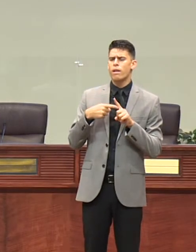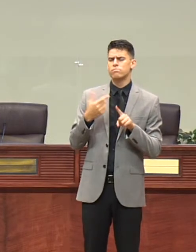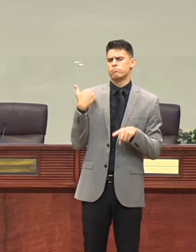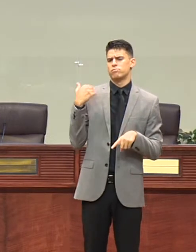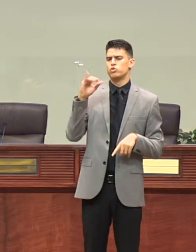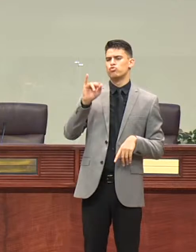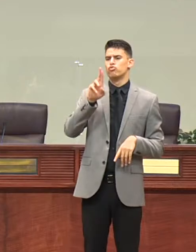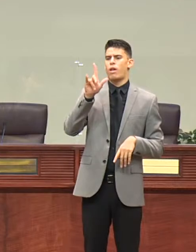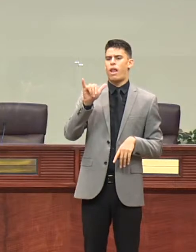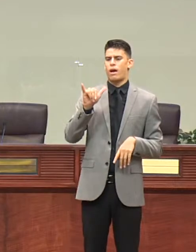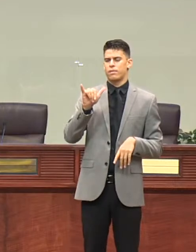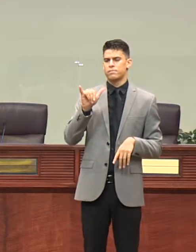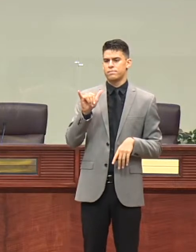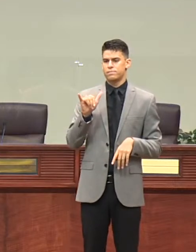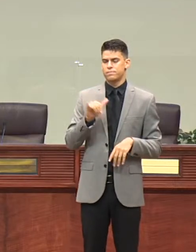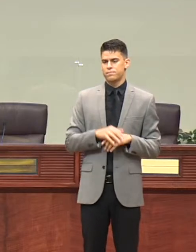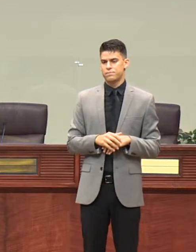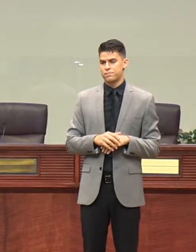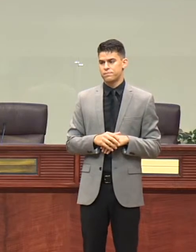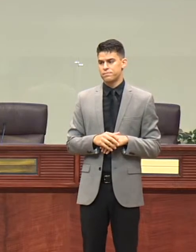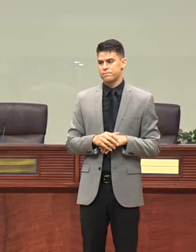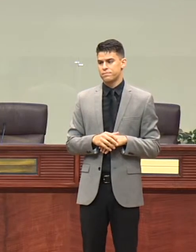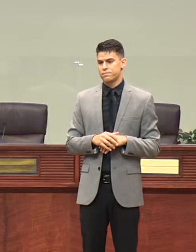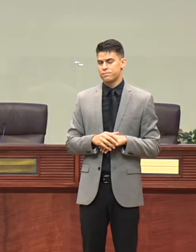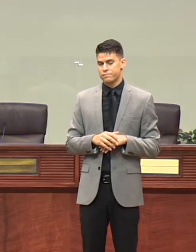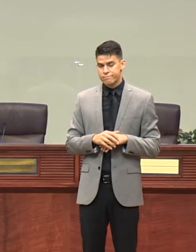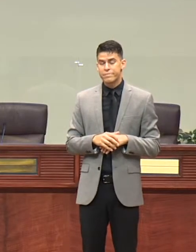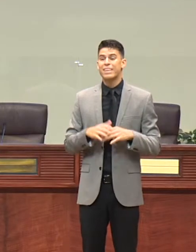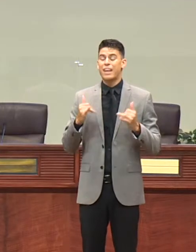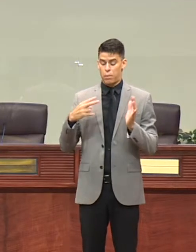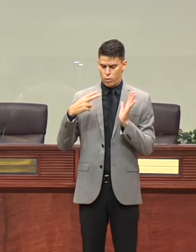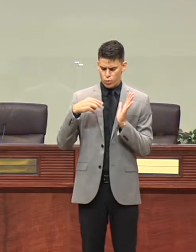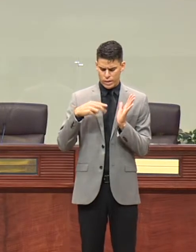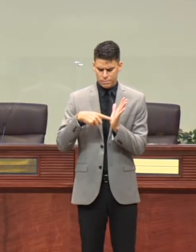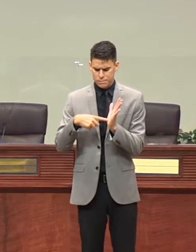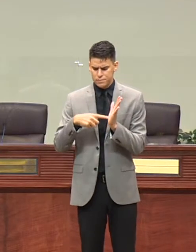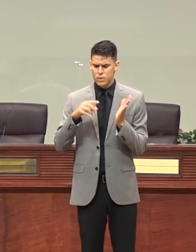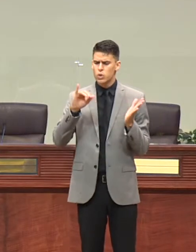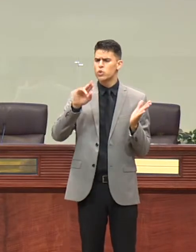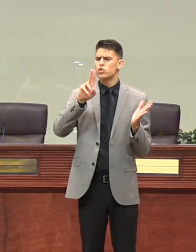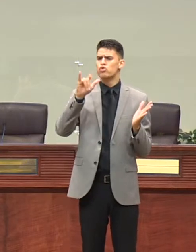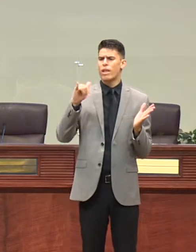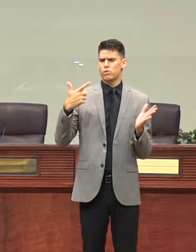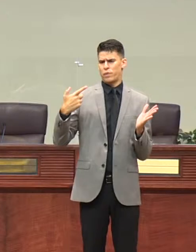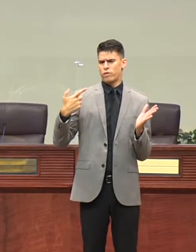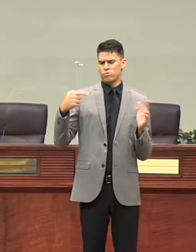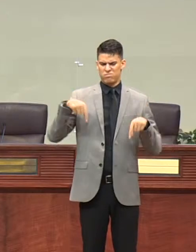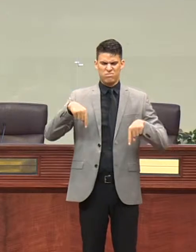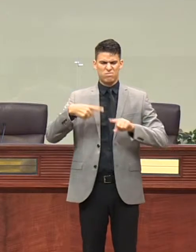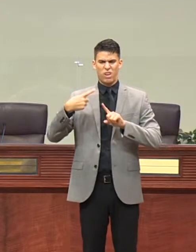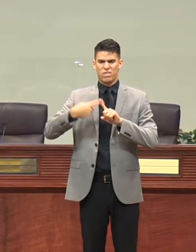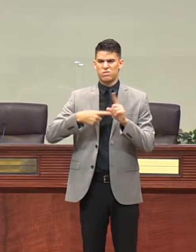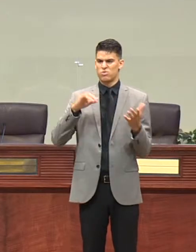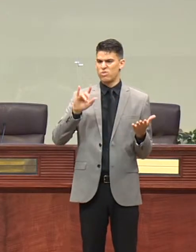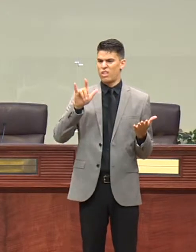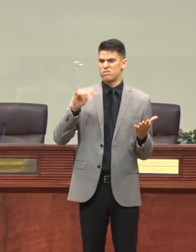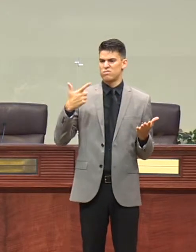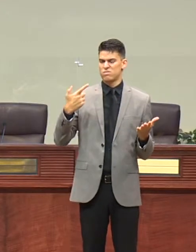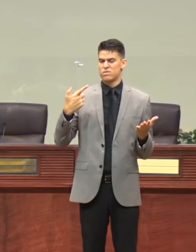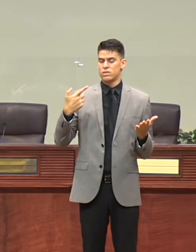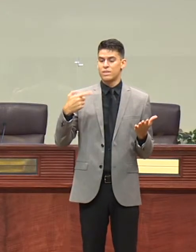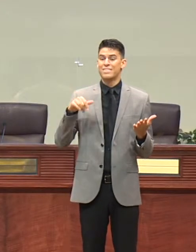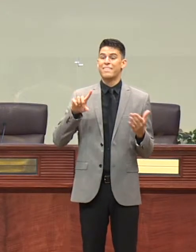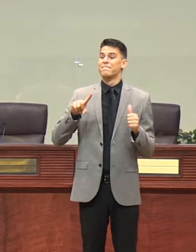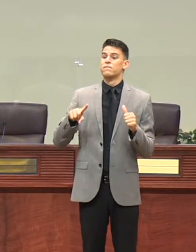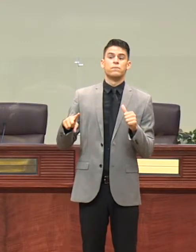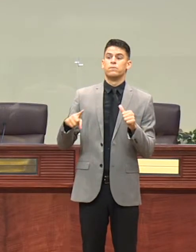Now, interesting, and that's what I bring that right now, for July 21, this month is the first month